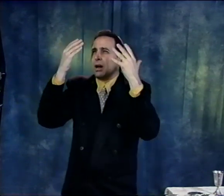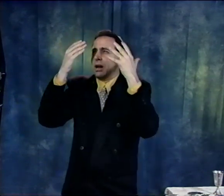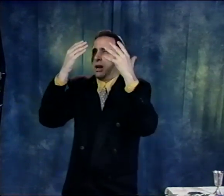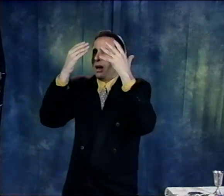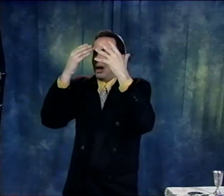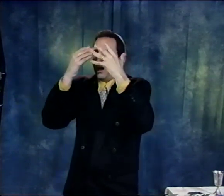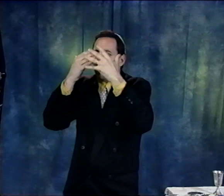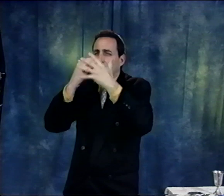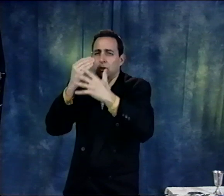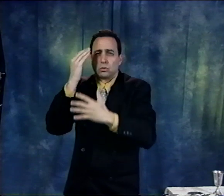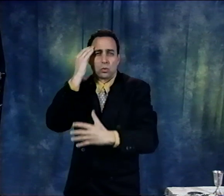thick,